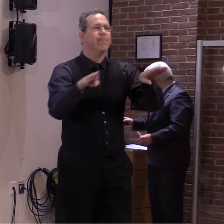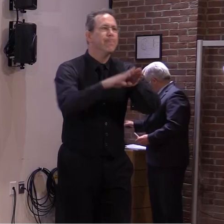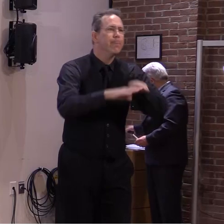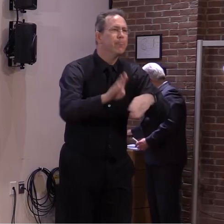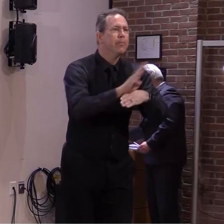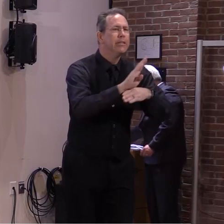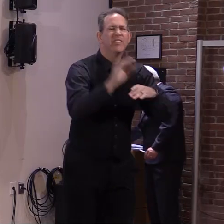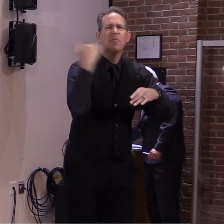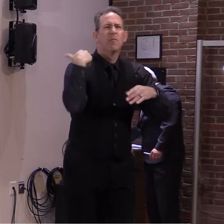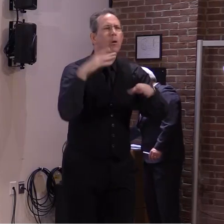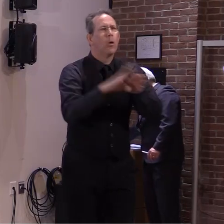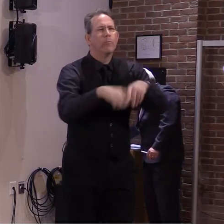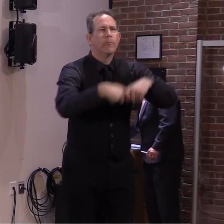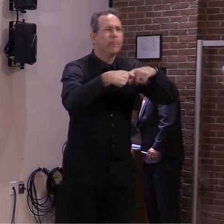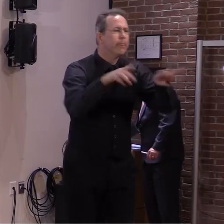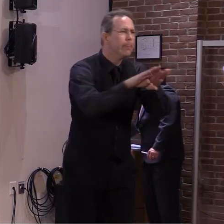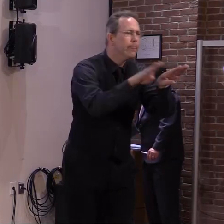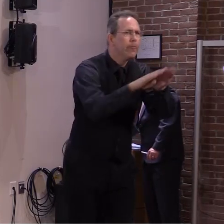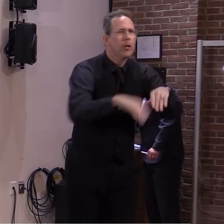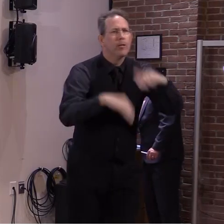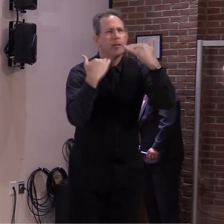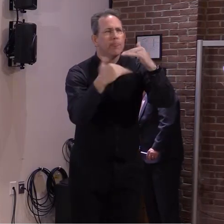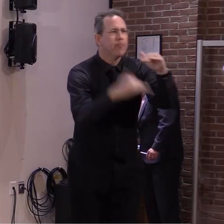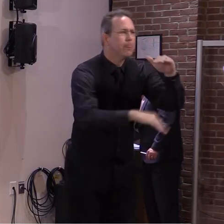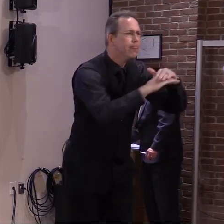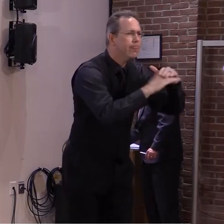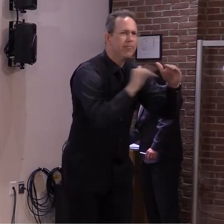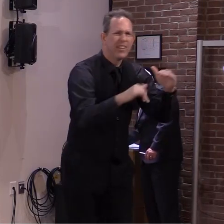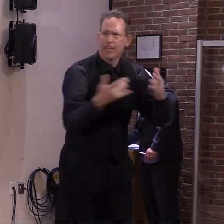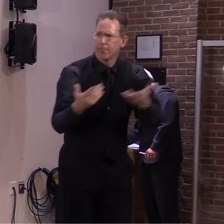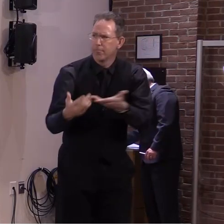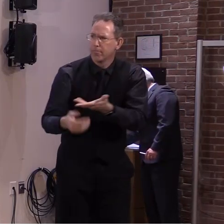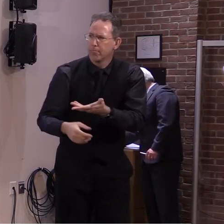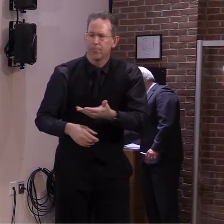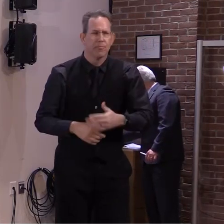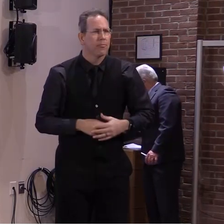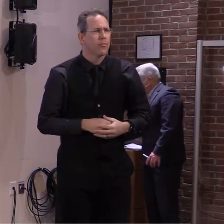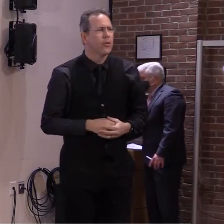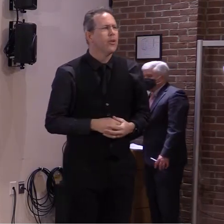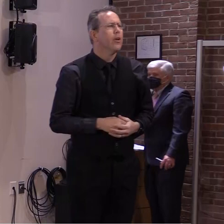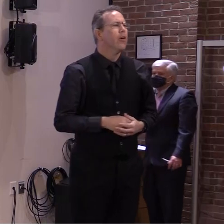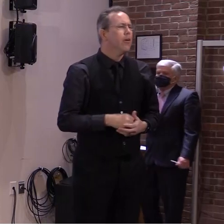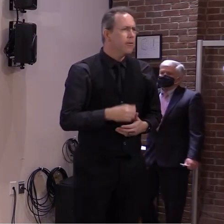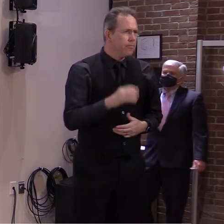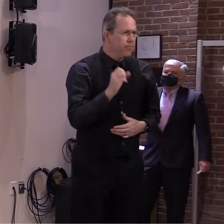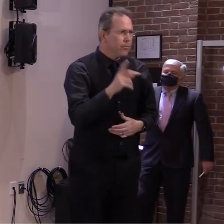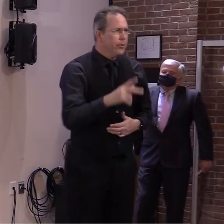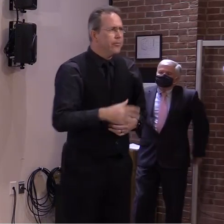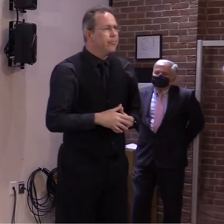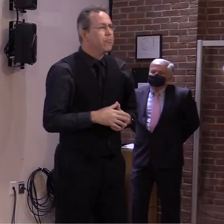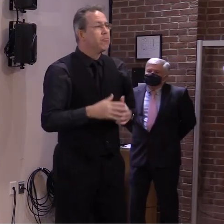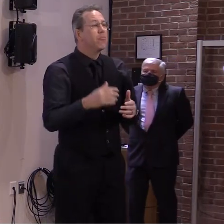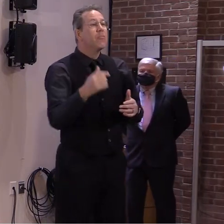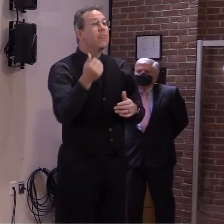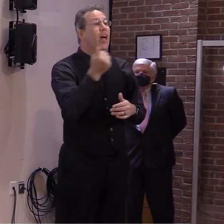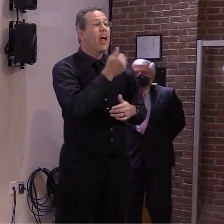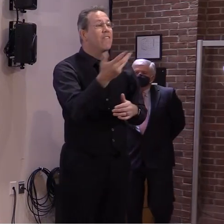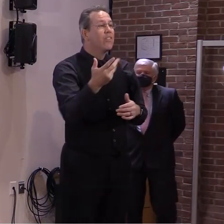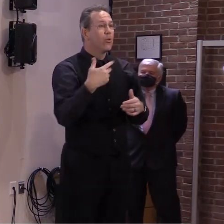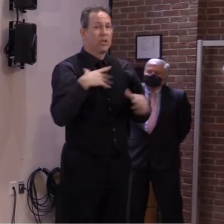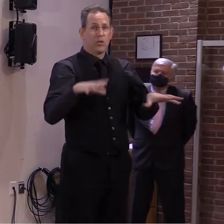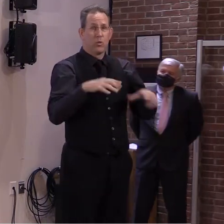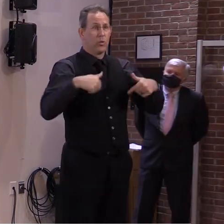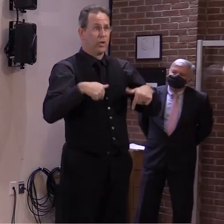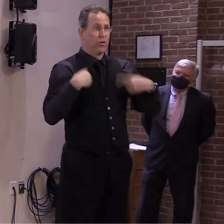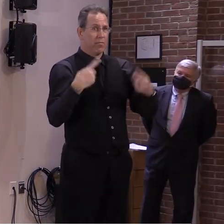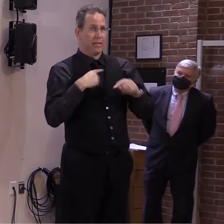the dates we put forth in terms of the vaccinations and when an age band opens up or anything